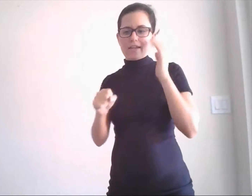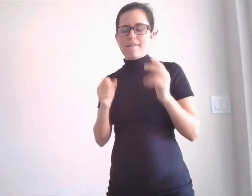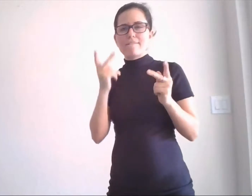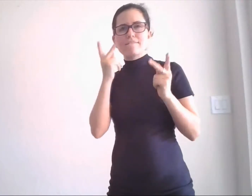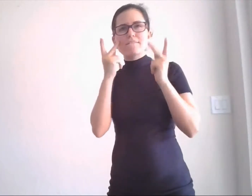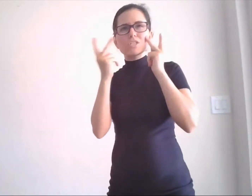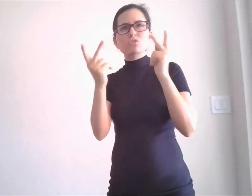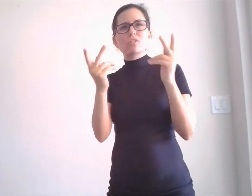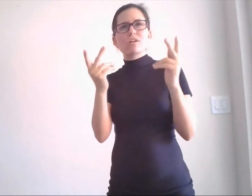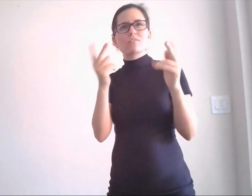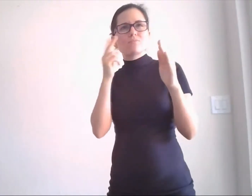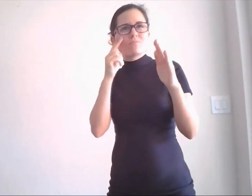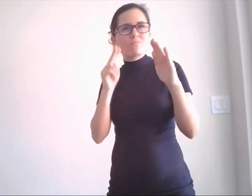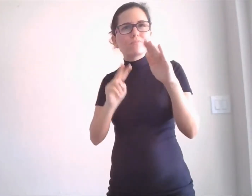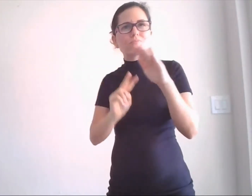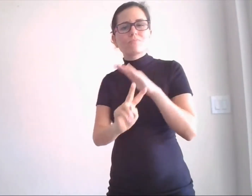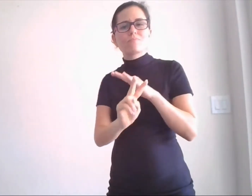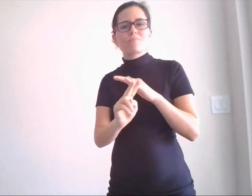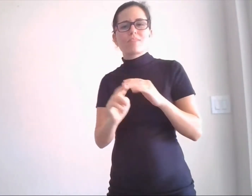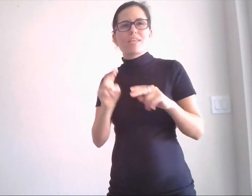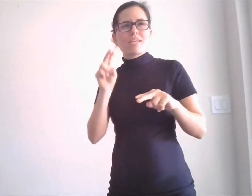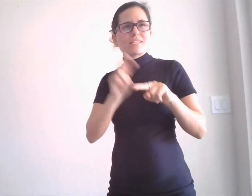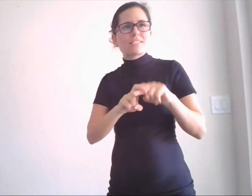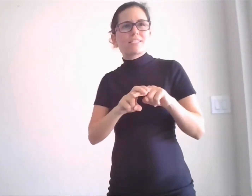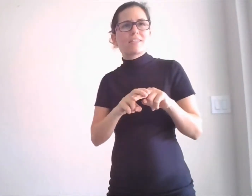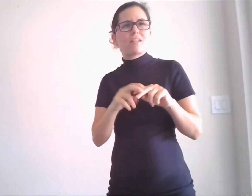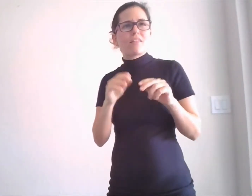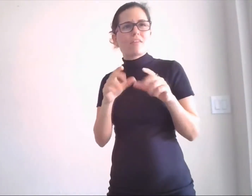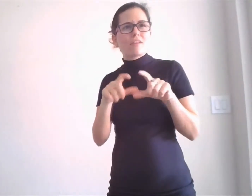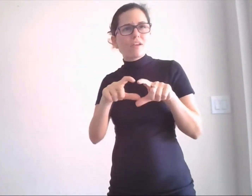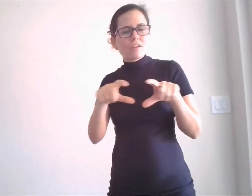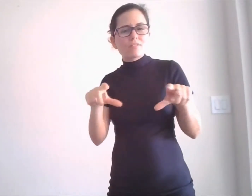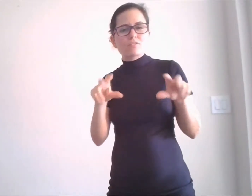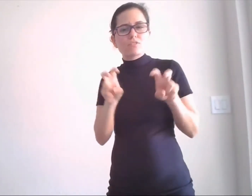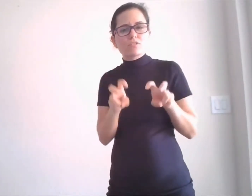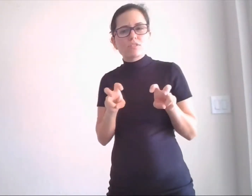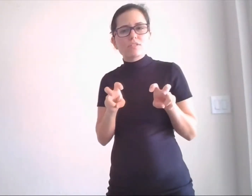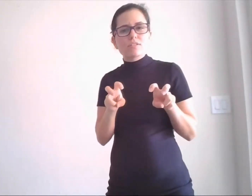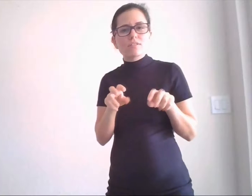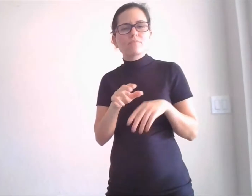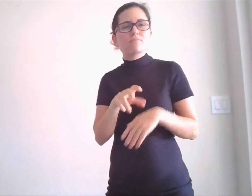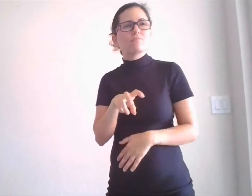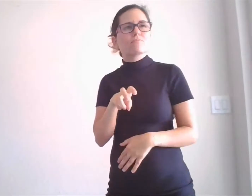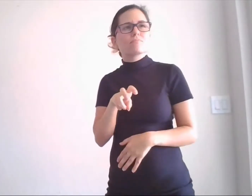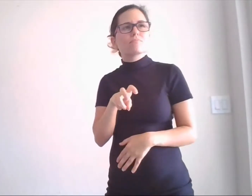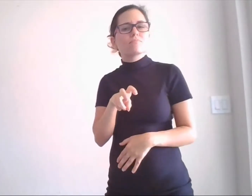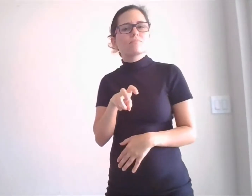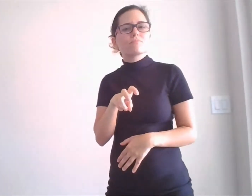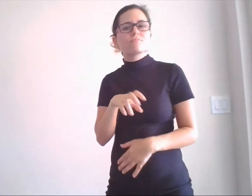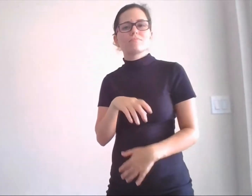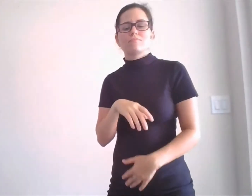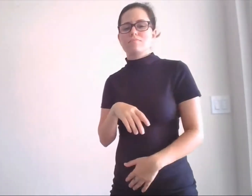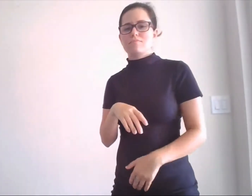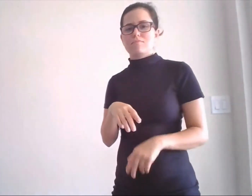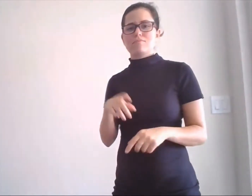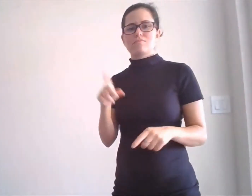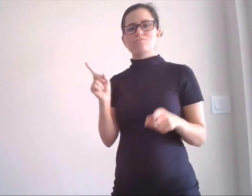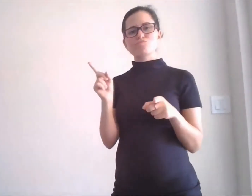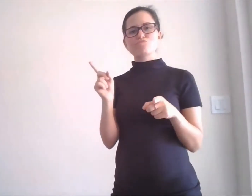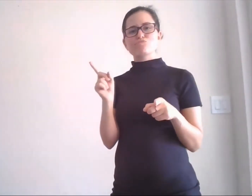"Here's Johnny," and all the things that I described happening, and for that moment to take place, I will do everything to get to that